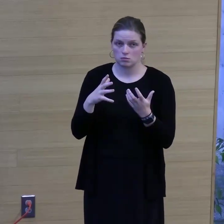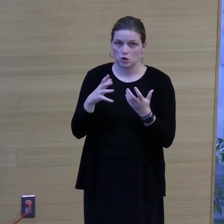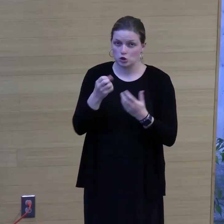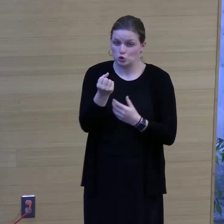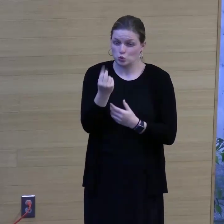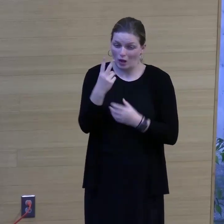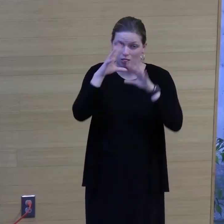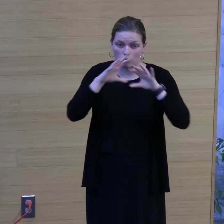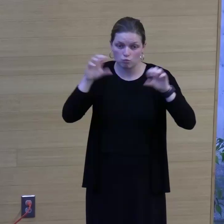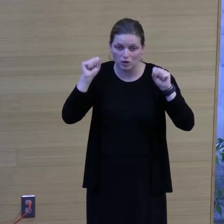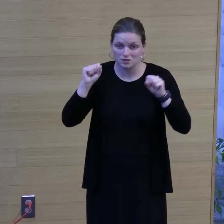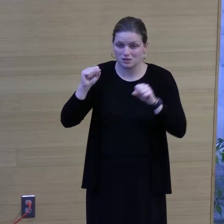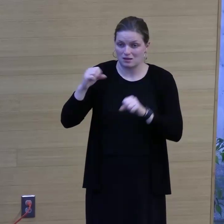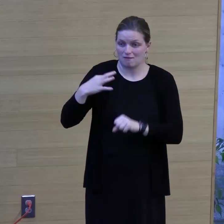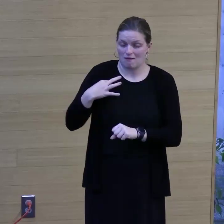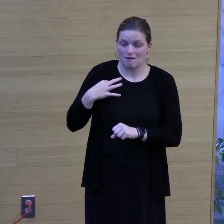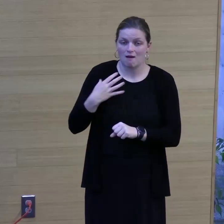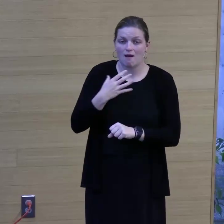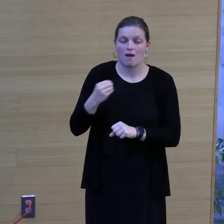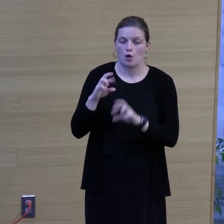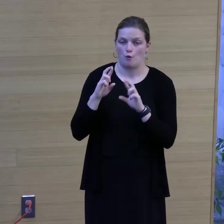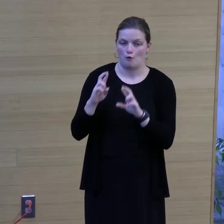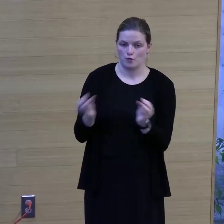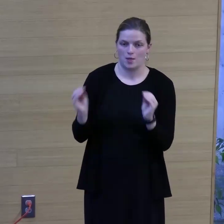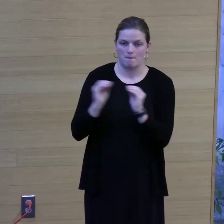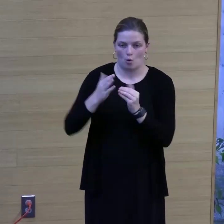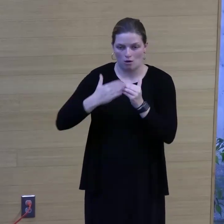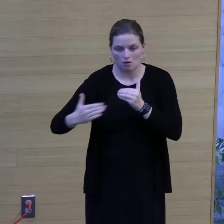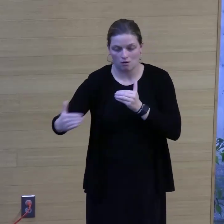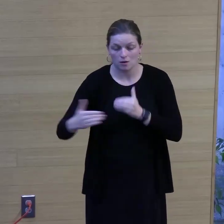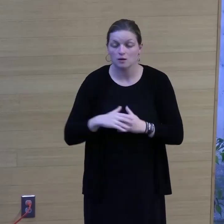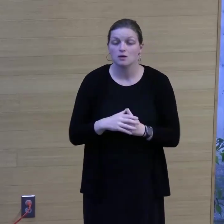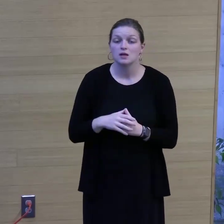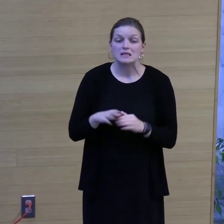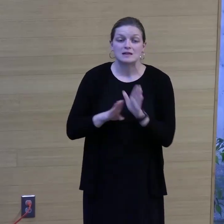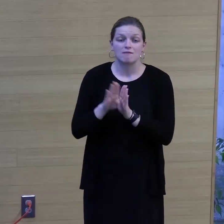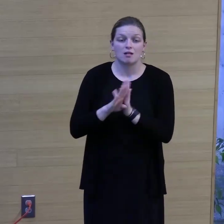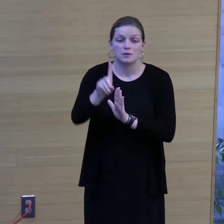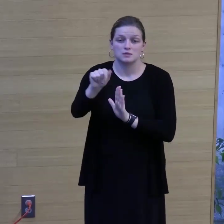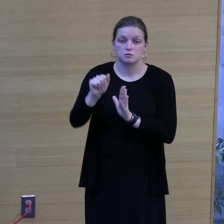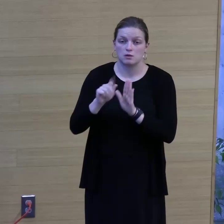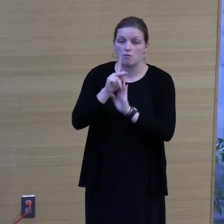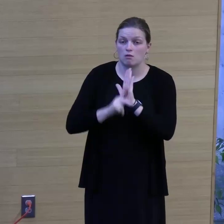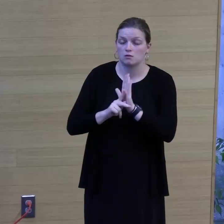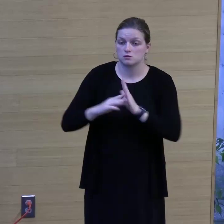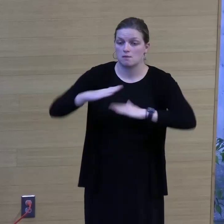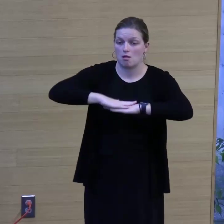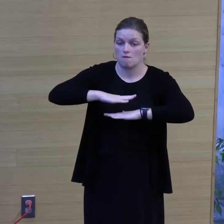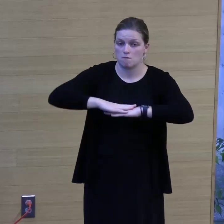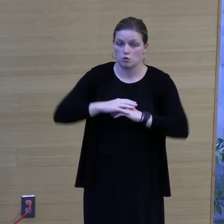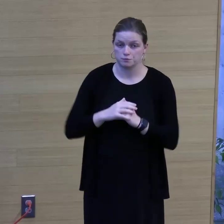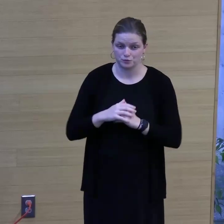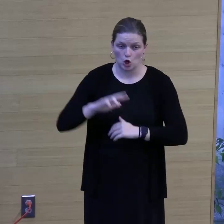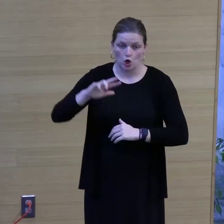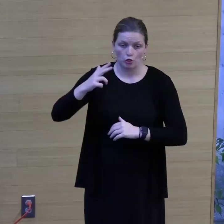12 presidential candidates and hopefully more, developing disability policy platforms. She's